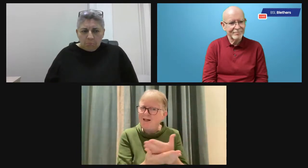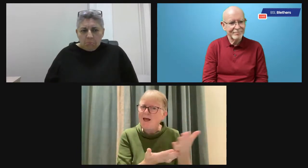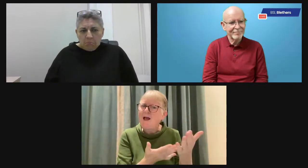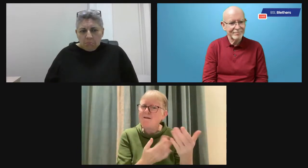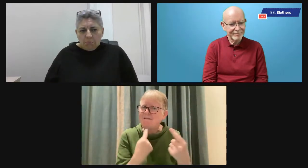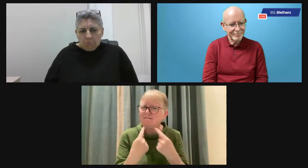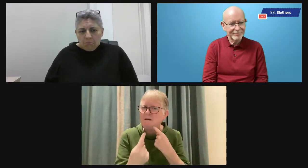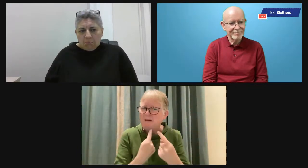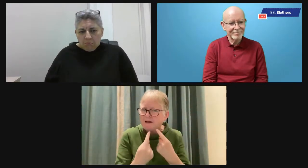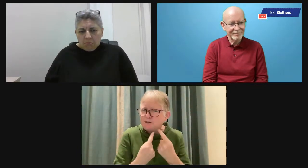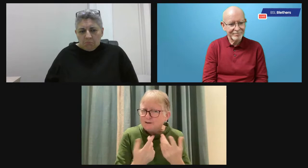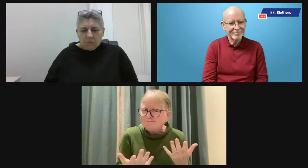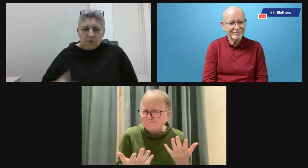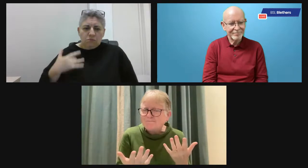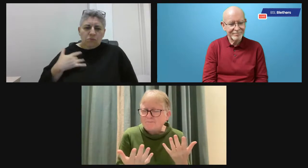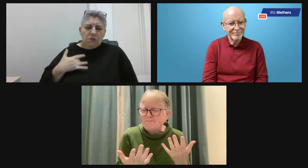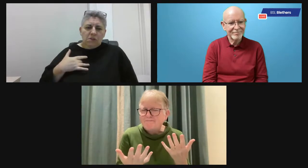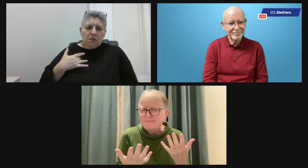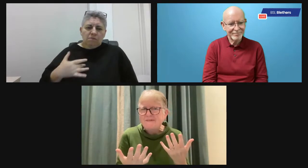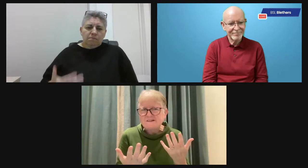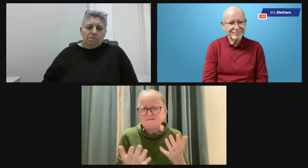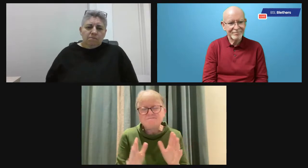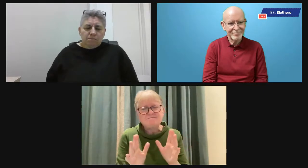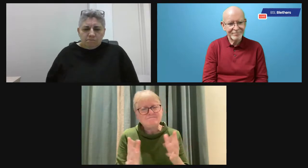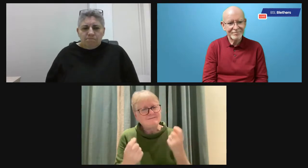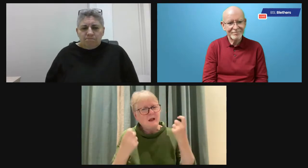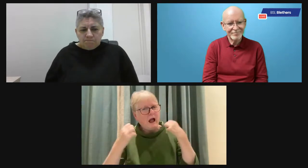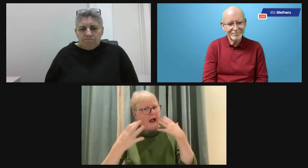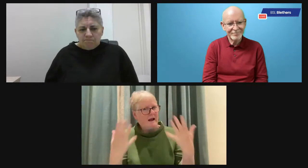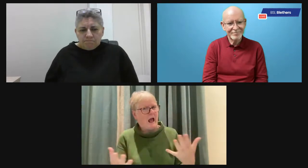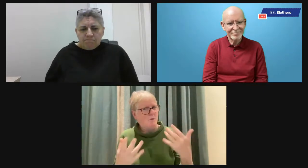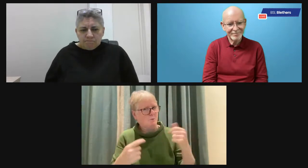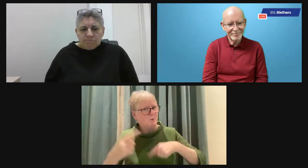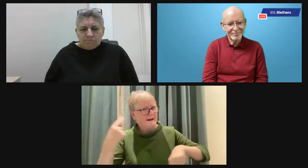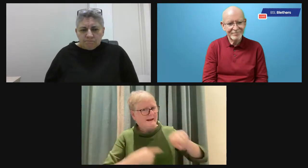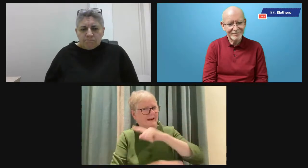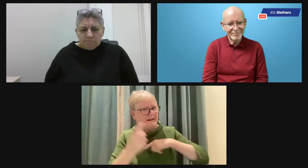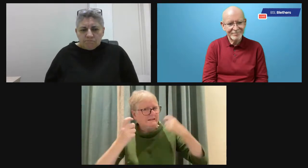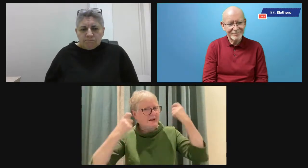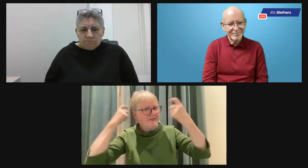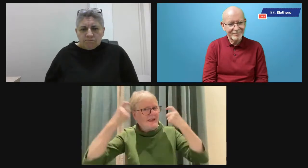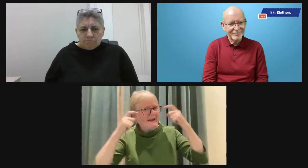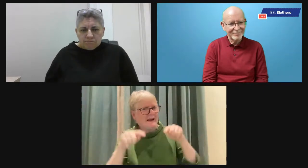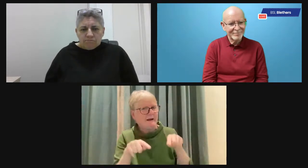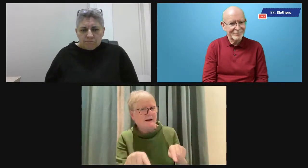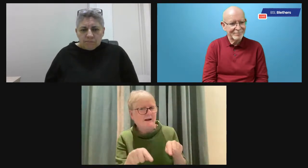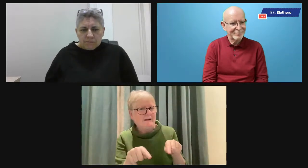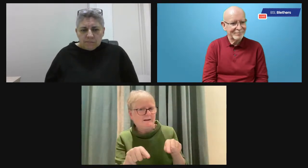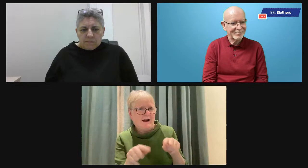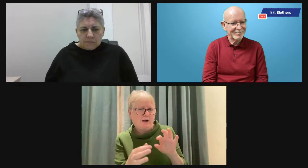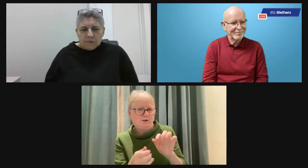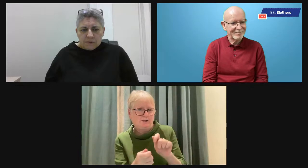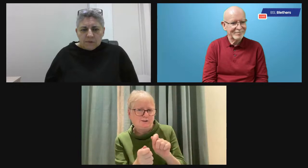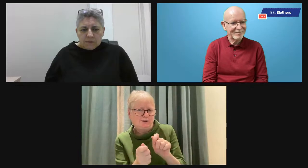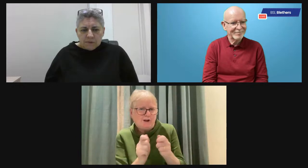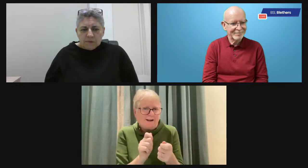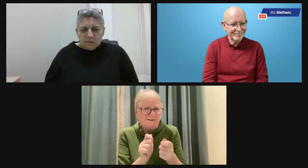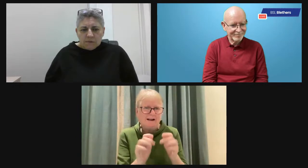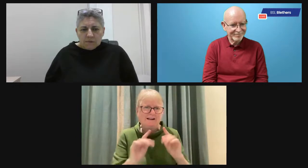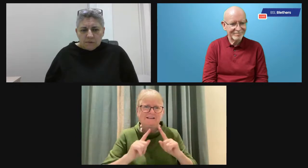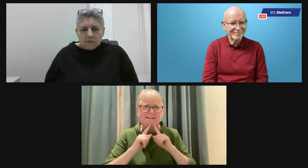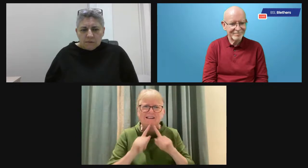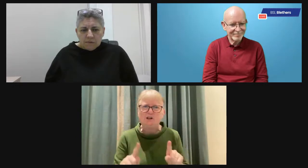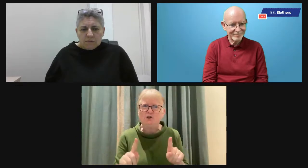environments. And that was suddenly really clear to me, you know, that I thought that was great information. So now we need to